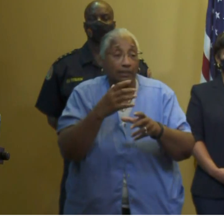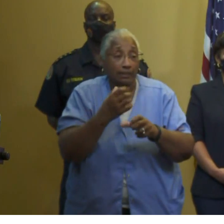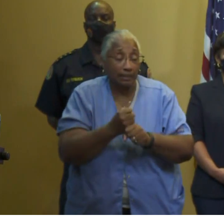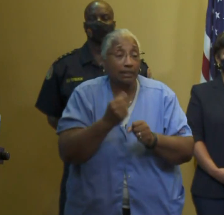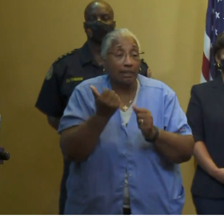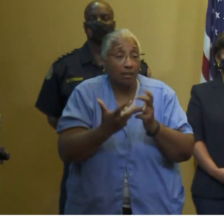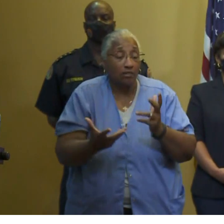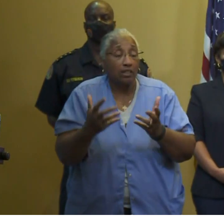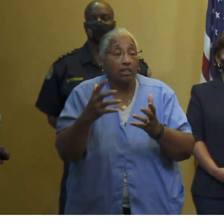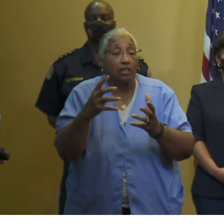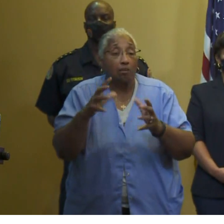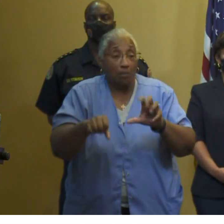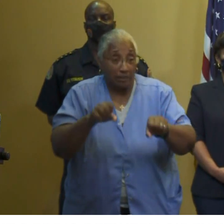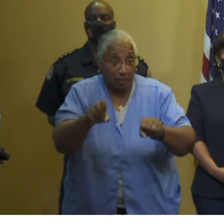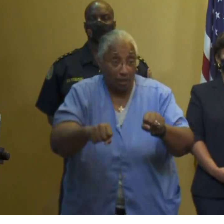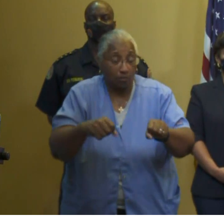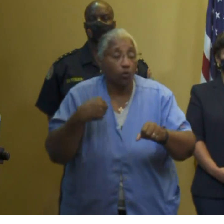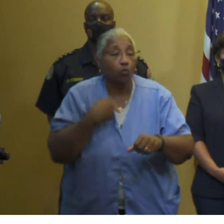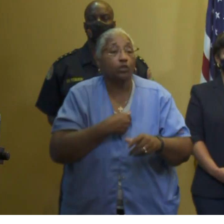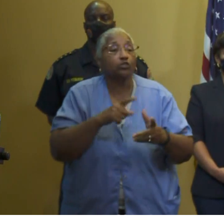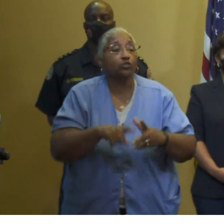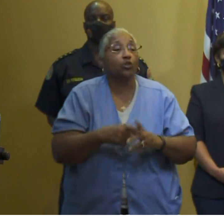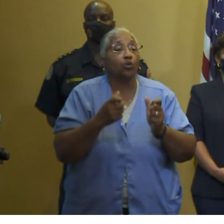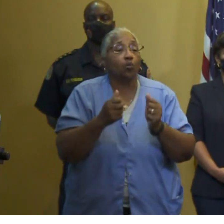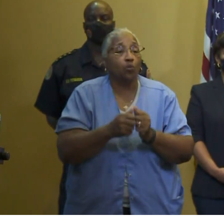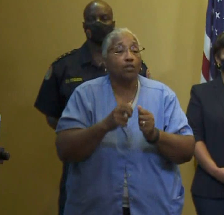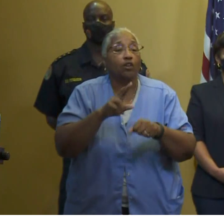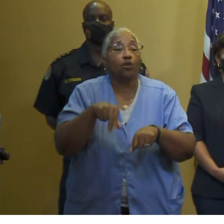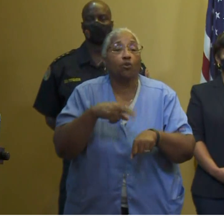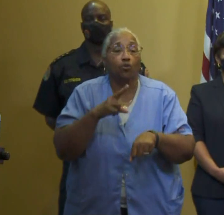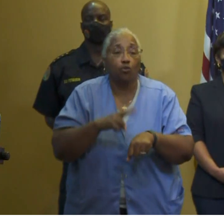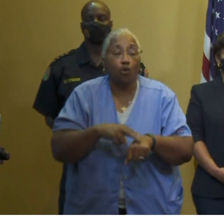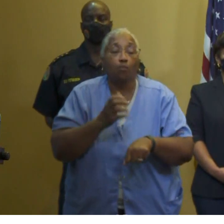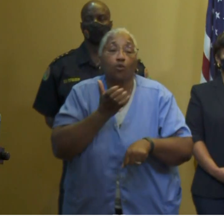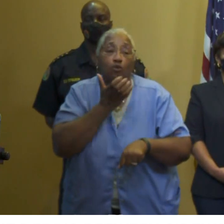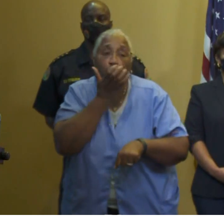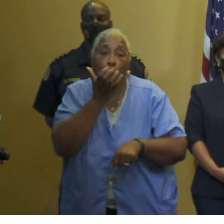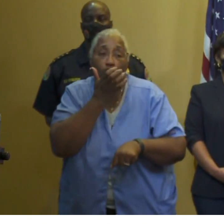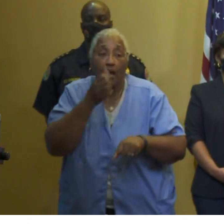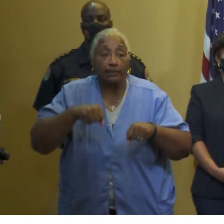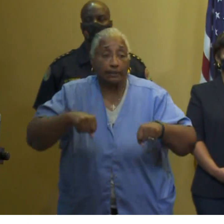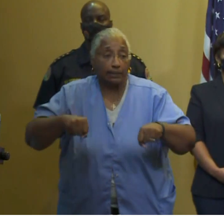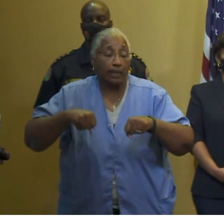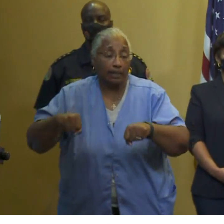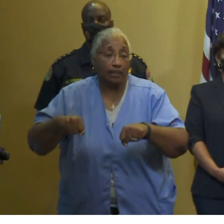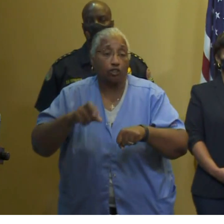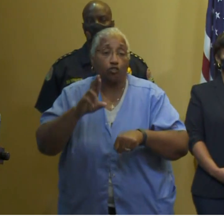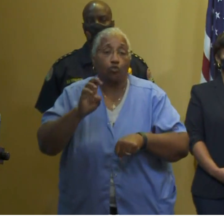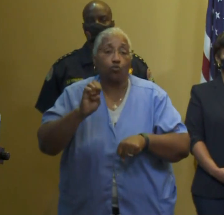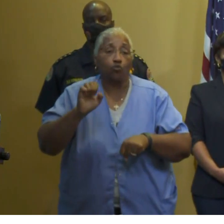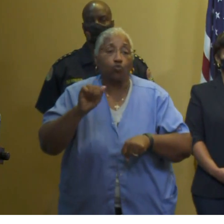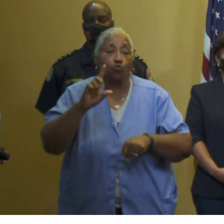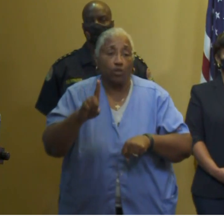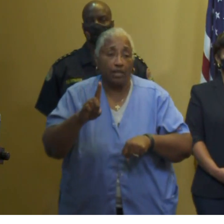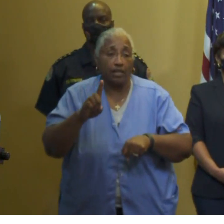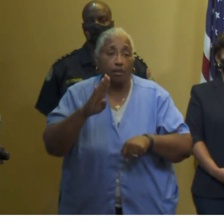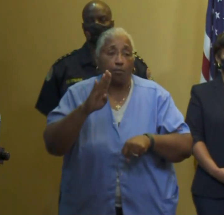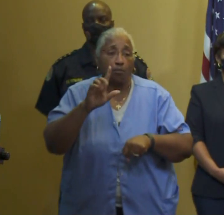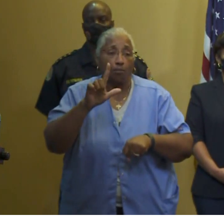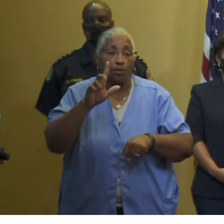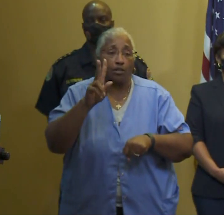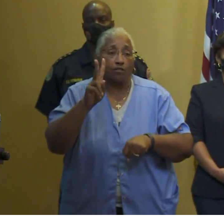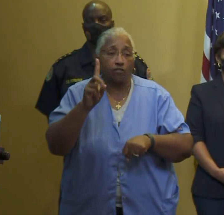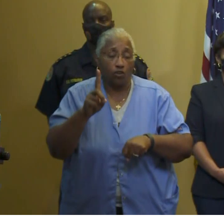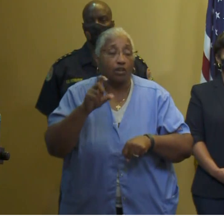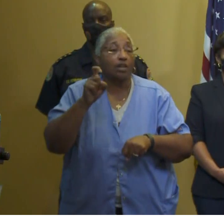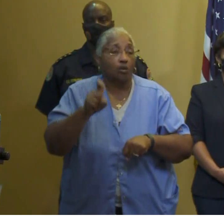we're starting with normal grass cutting on Reed Boulevard to get grass cutting on track. We got to remove that debris, get it